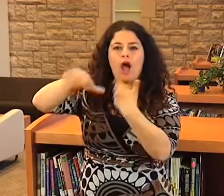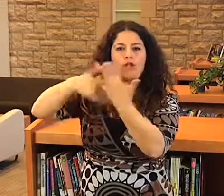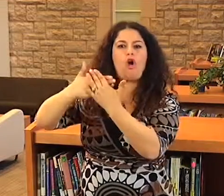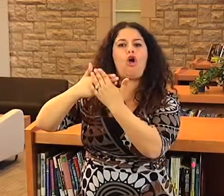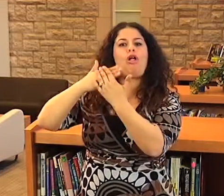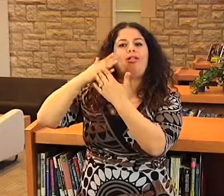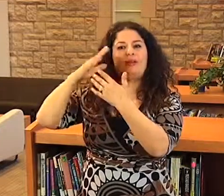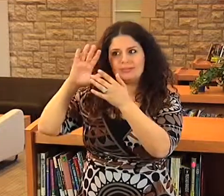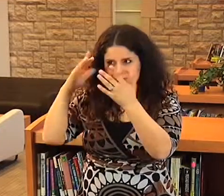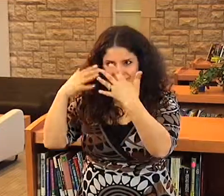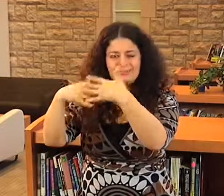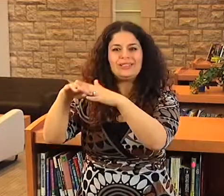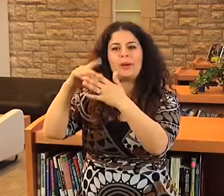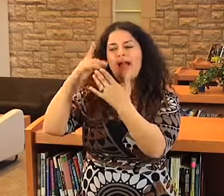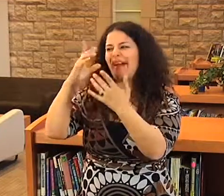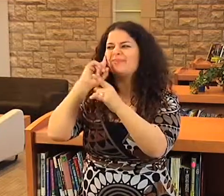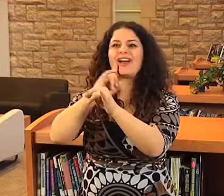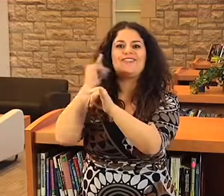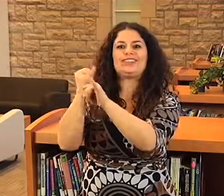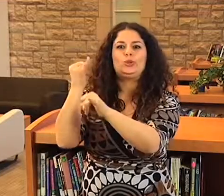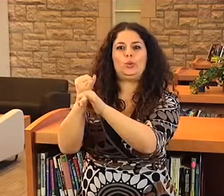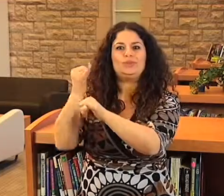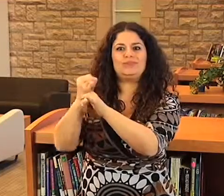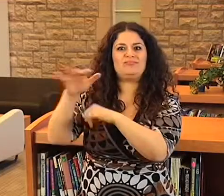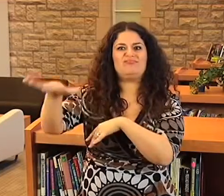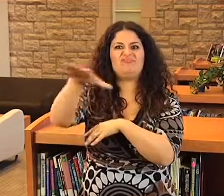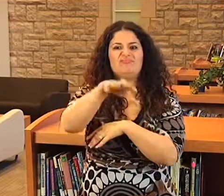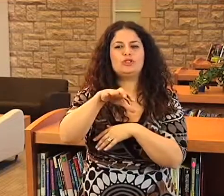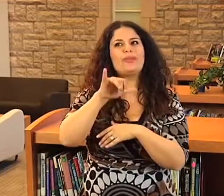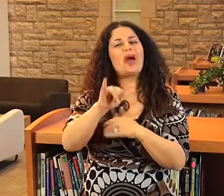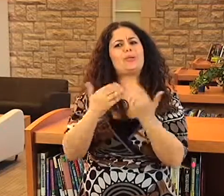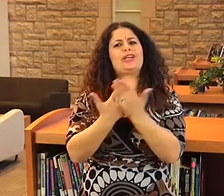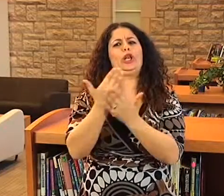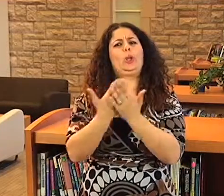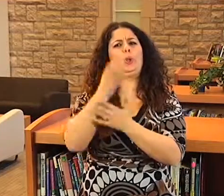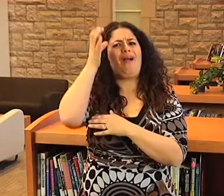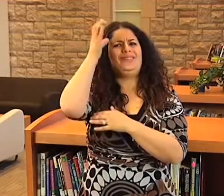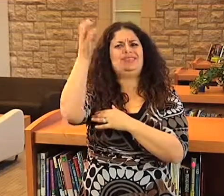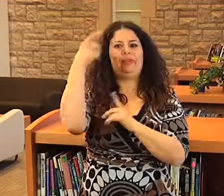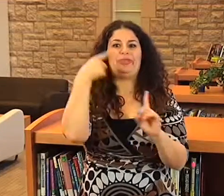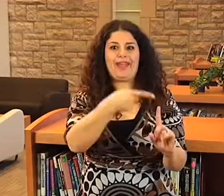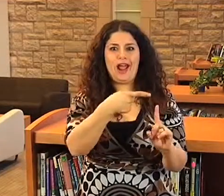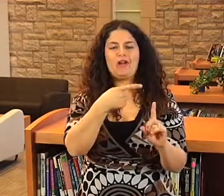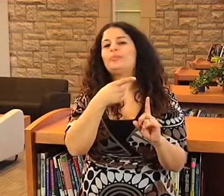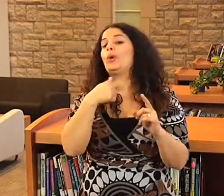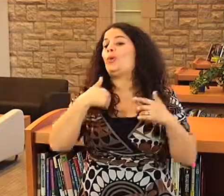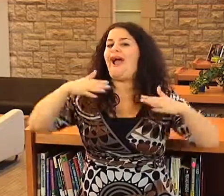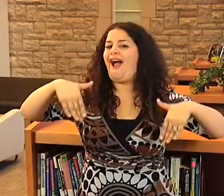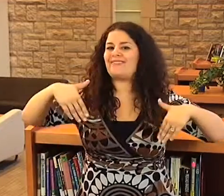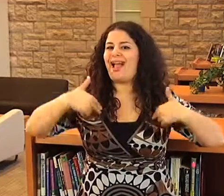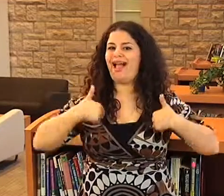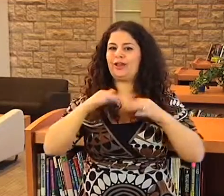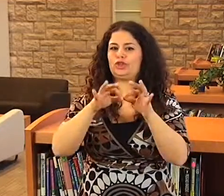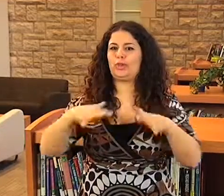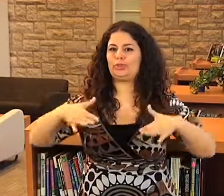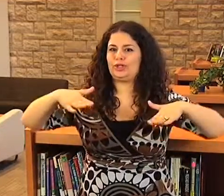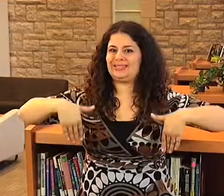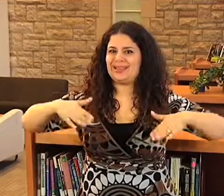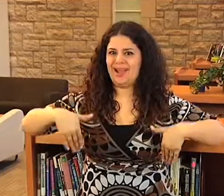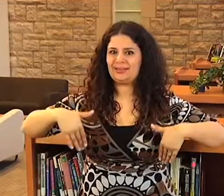because before that, everyone was mainstreamed. So that was a new concept there.